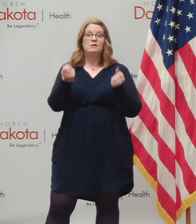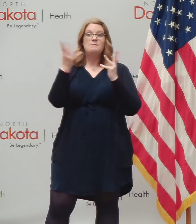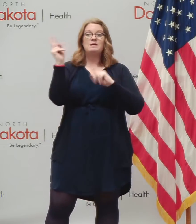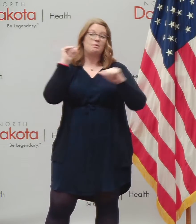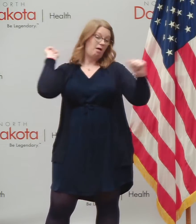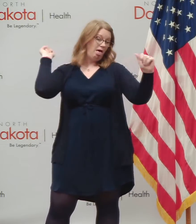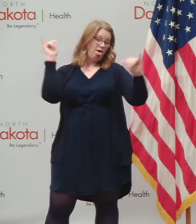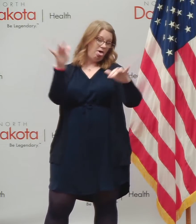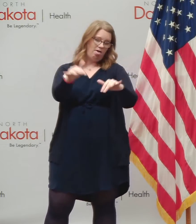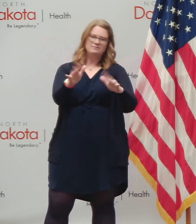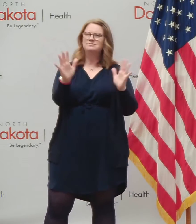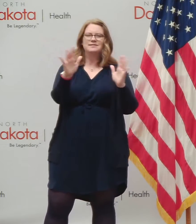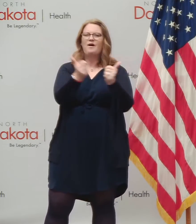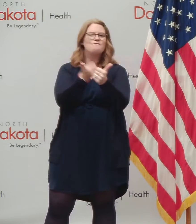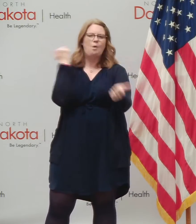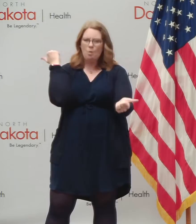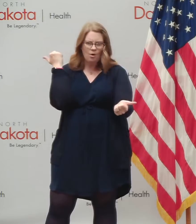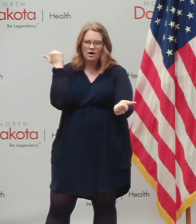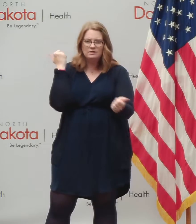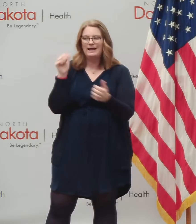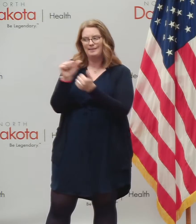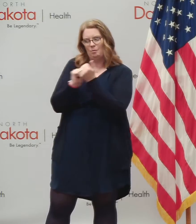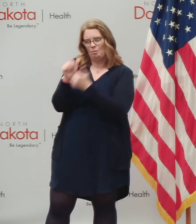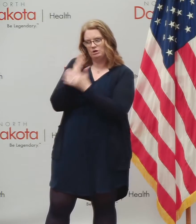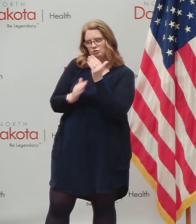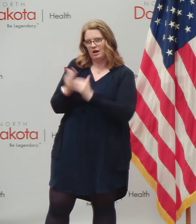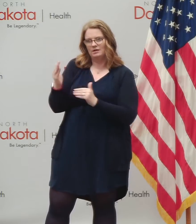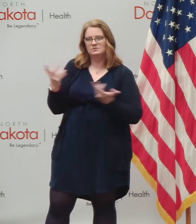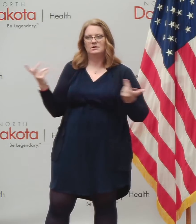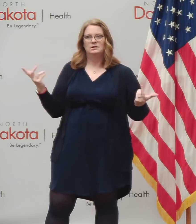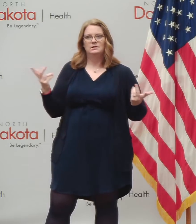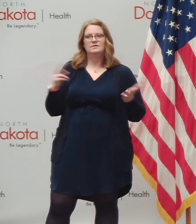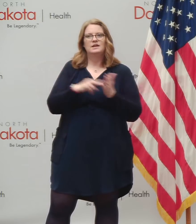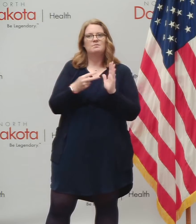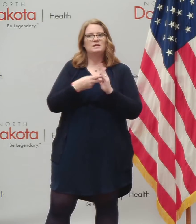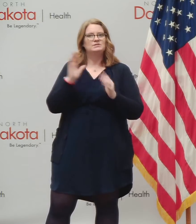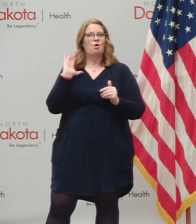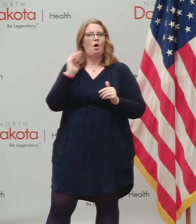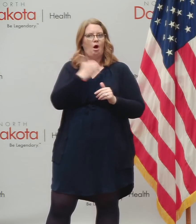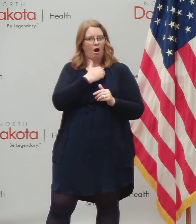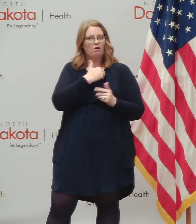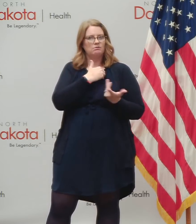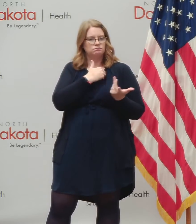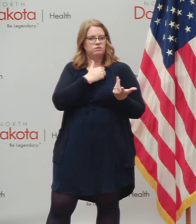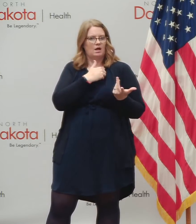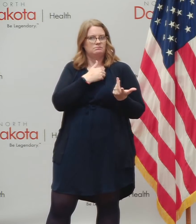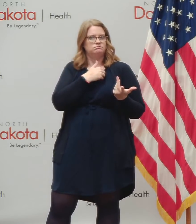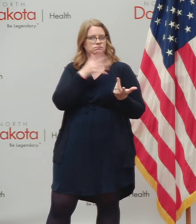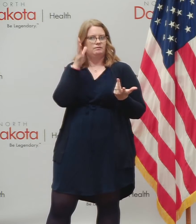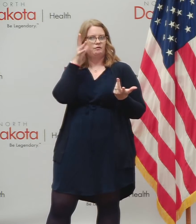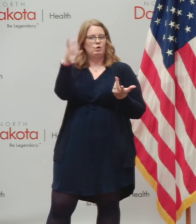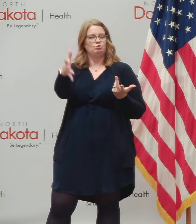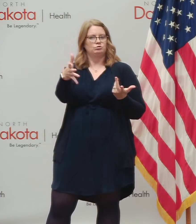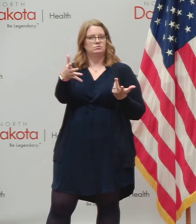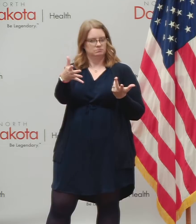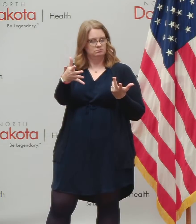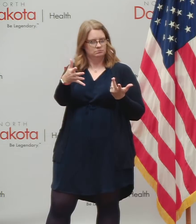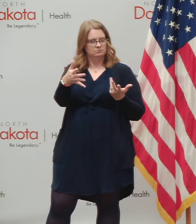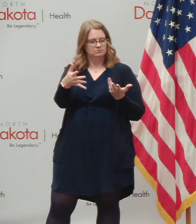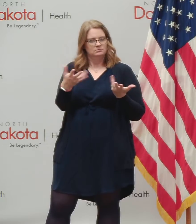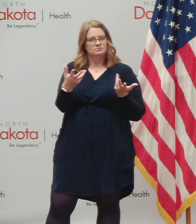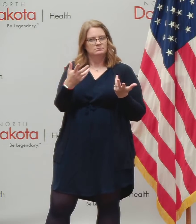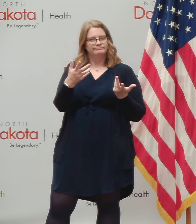hand hygiene, we have a chance to, we can shape our own destiny. We can do that. That's what we have in front of us. And like I said, doesn't